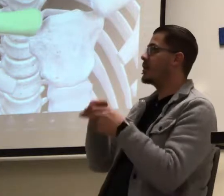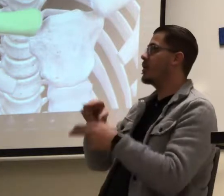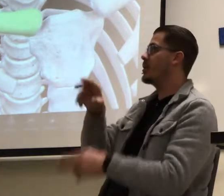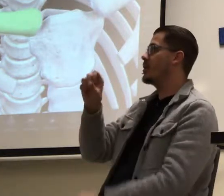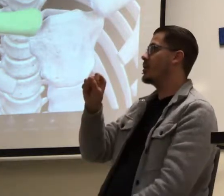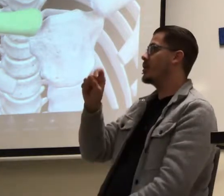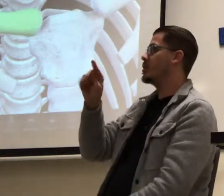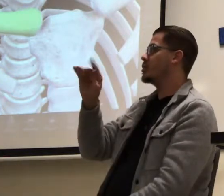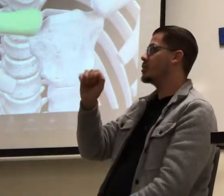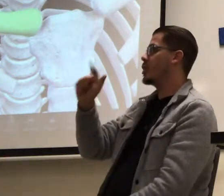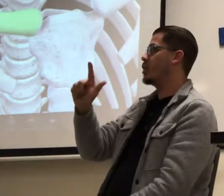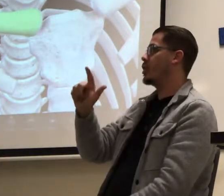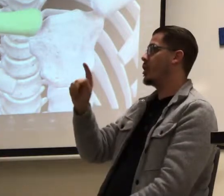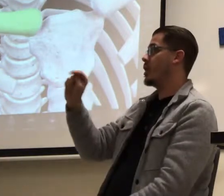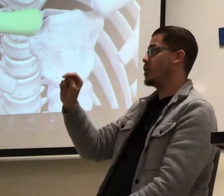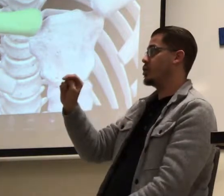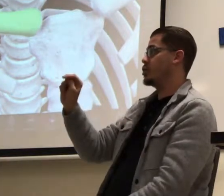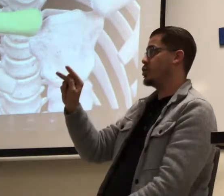sternoclavicular joint.